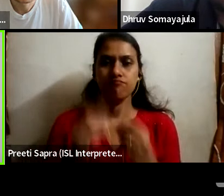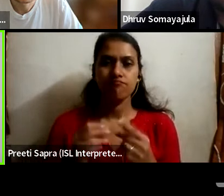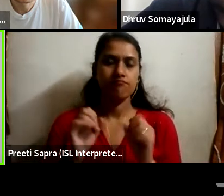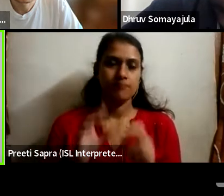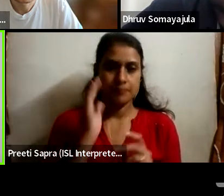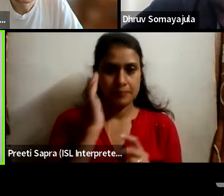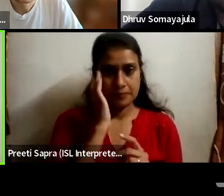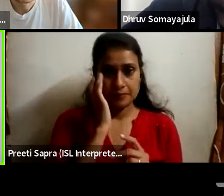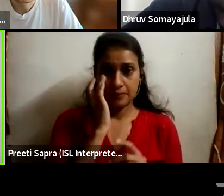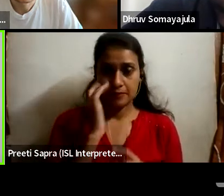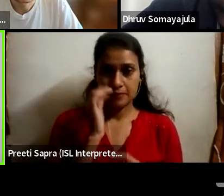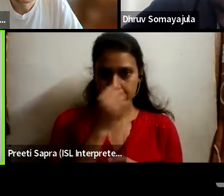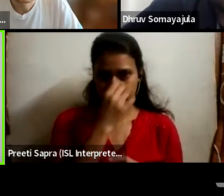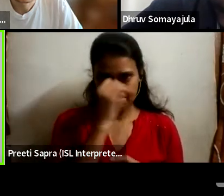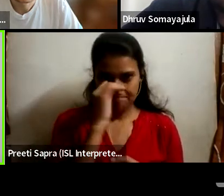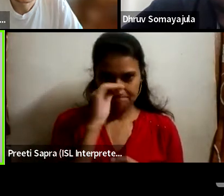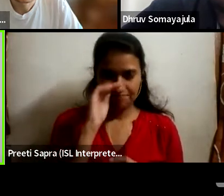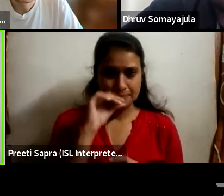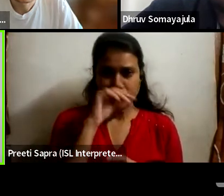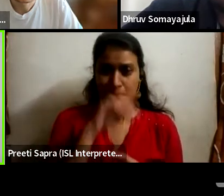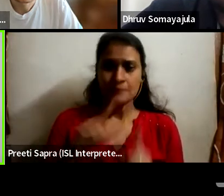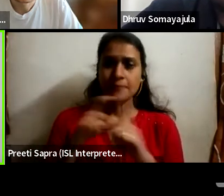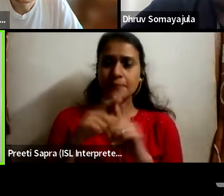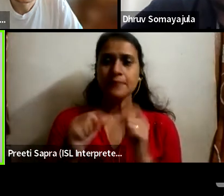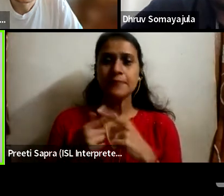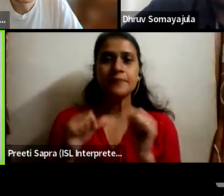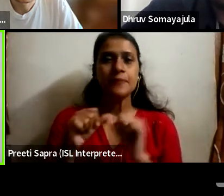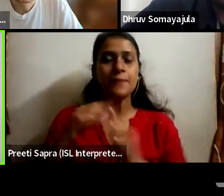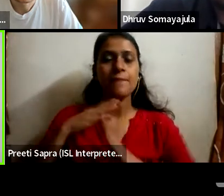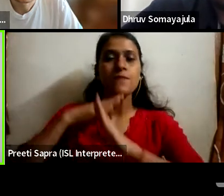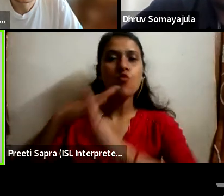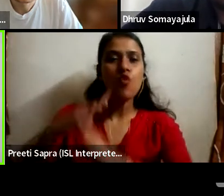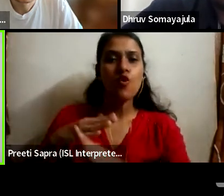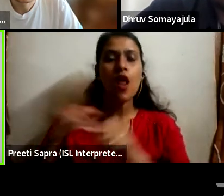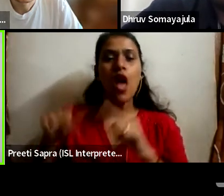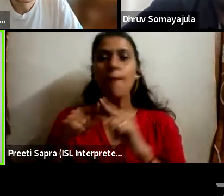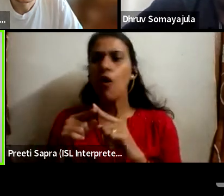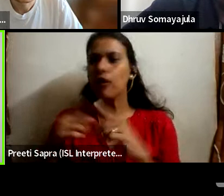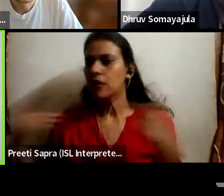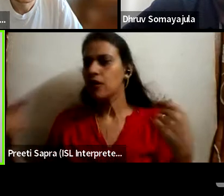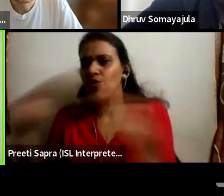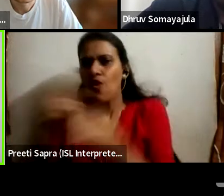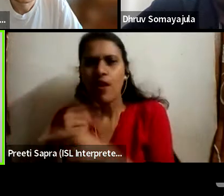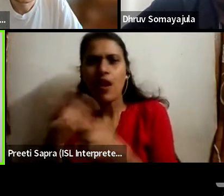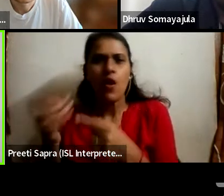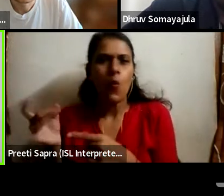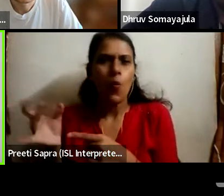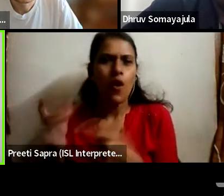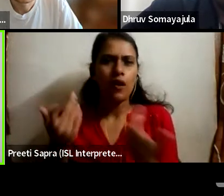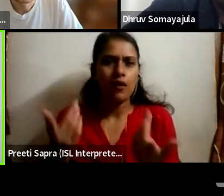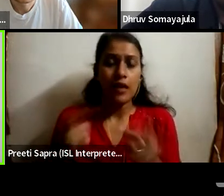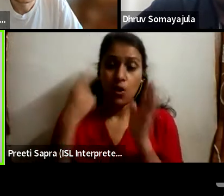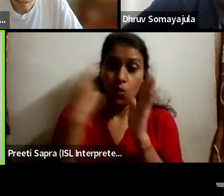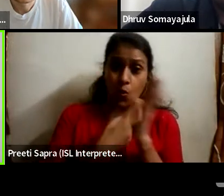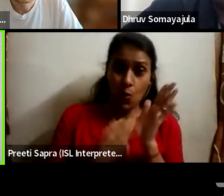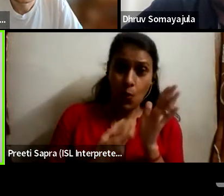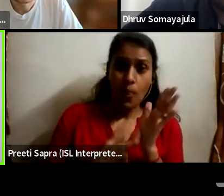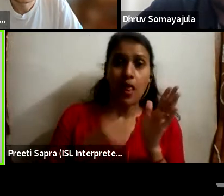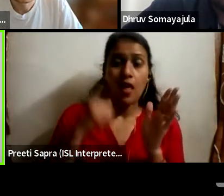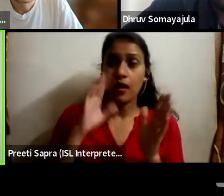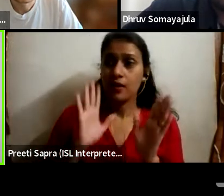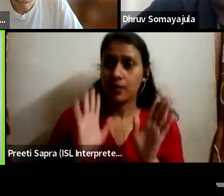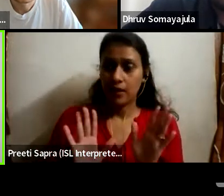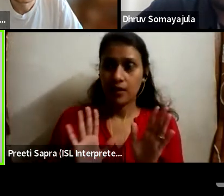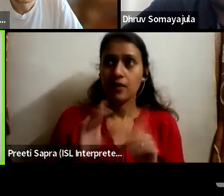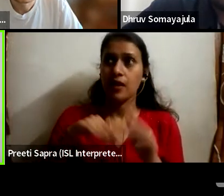the aspects of a data protection law that conflict with what sectoral or dedicated AI regulation will contain